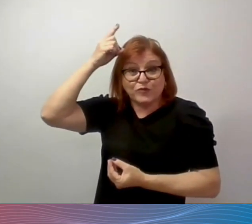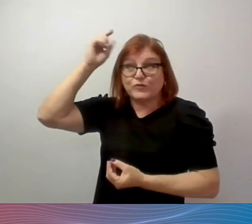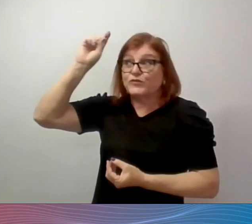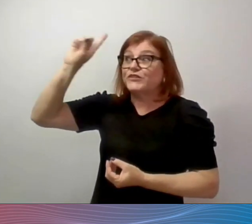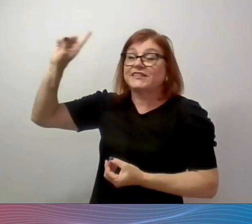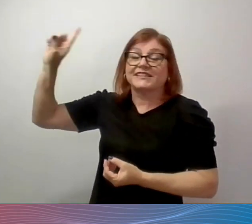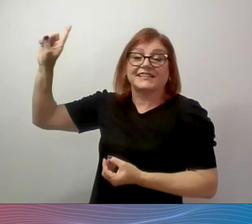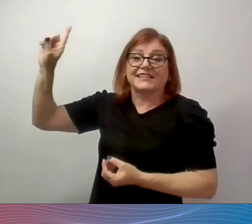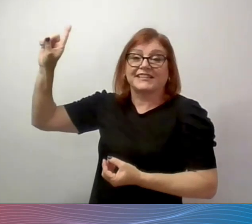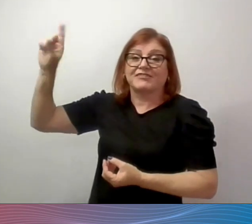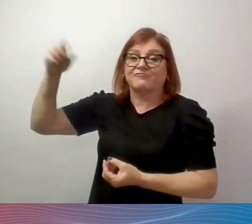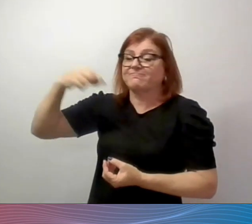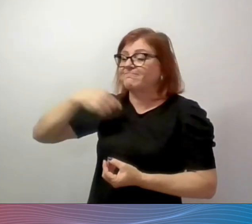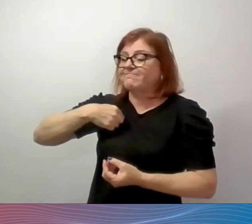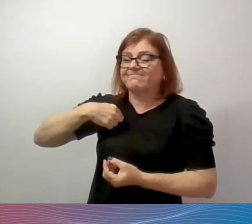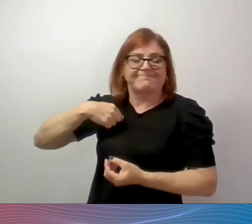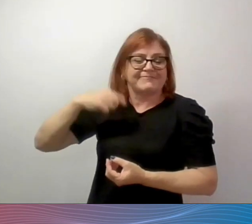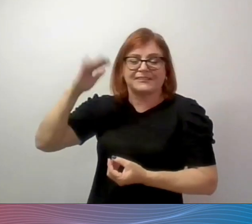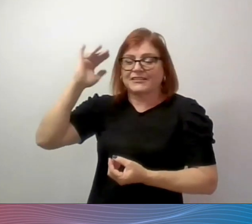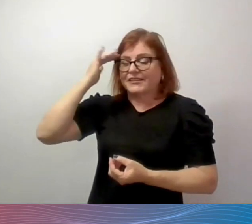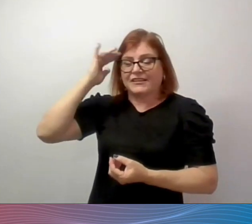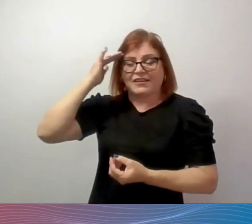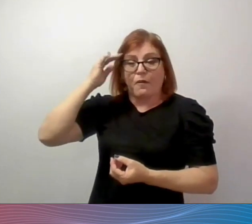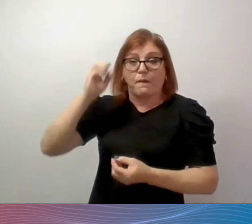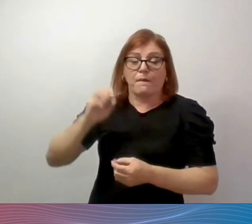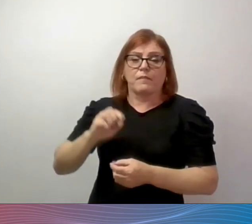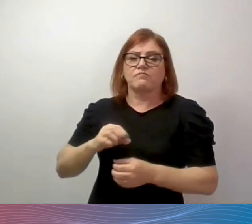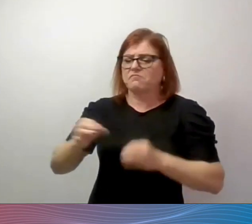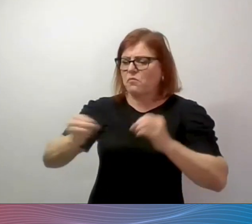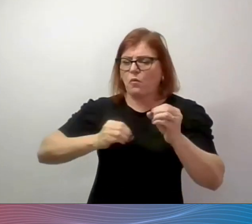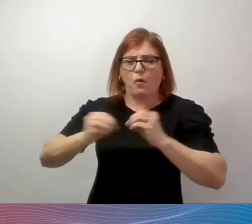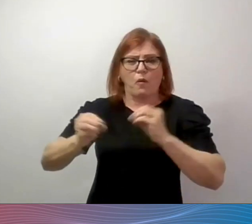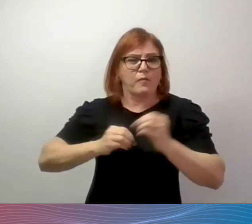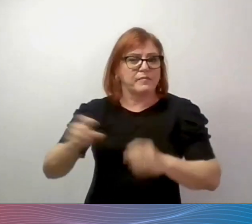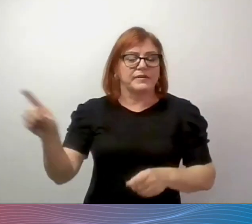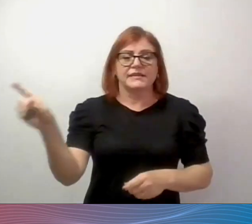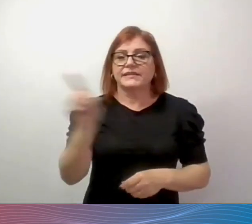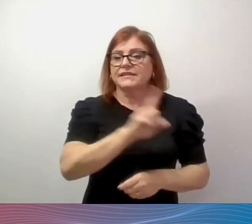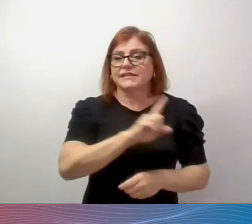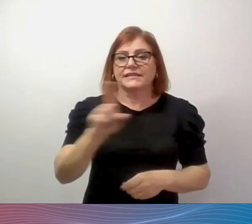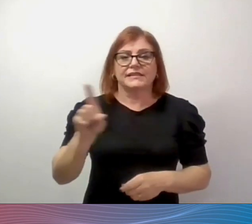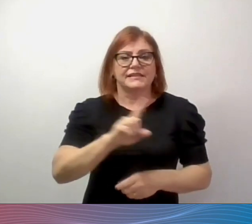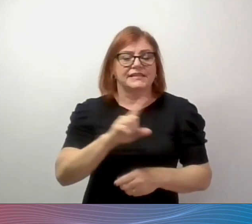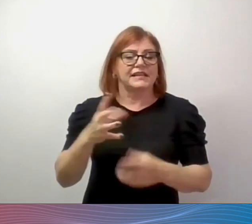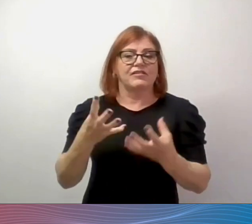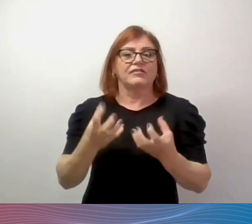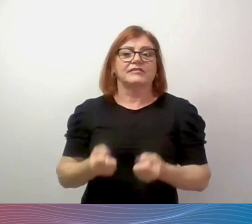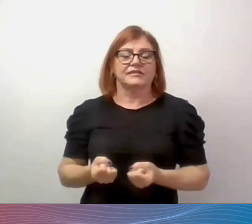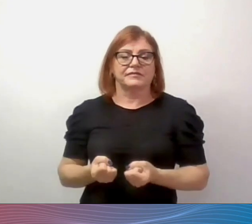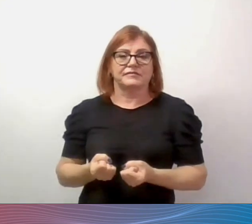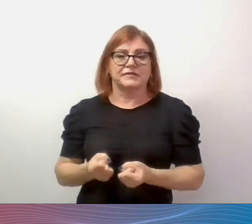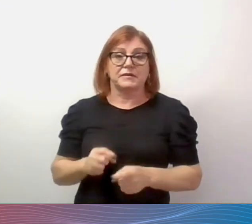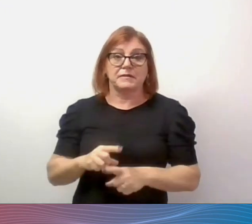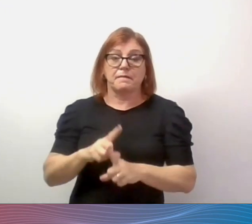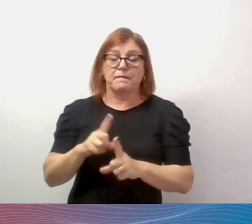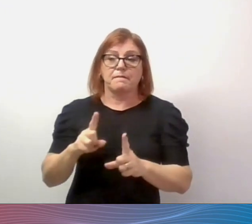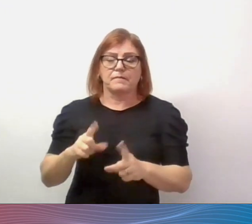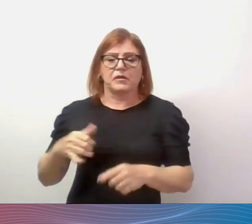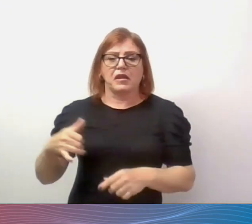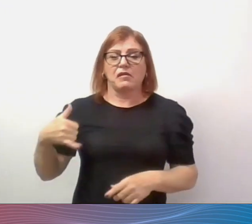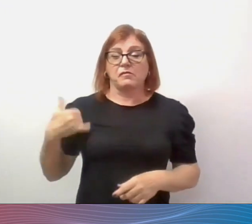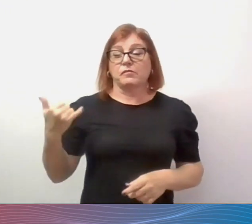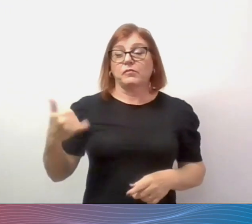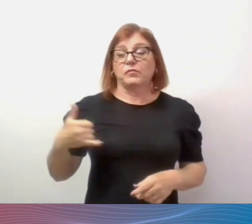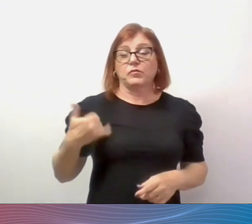para que ninguém se glorie. Pay attention to this, not of works, lest anyone should boast. Ser imitador de